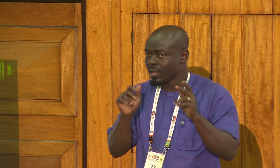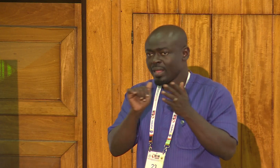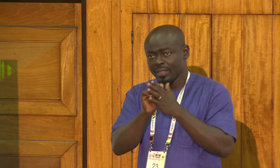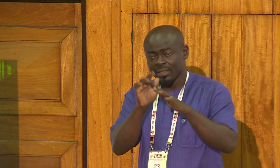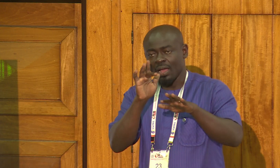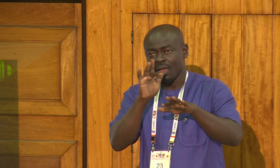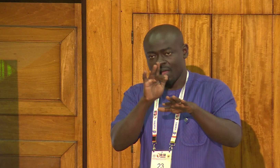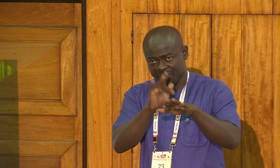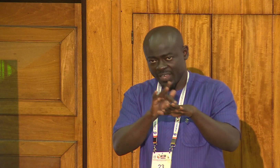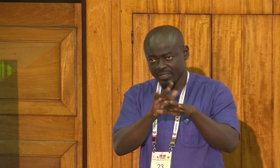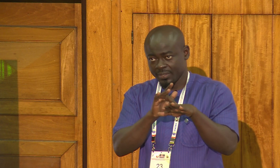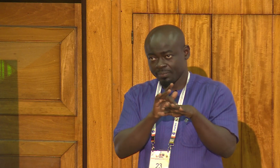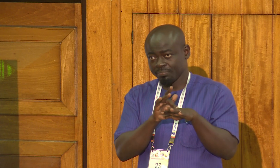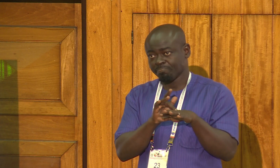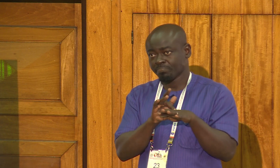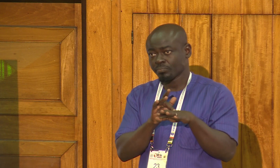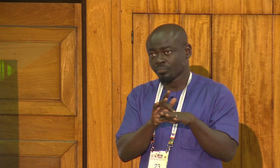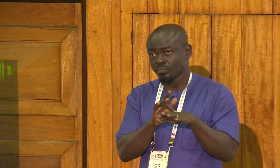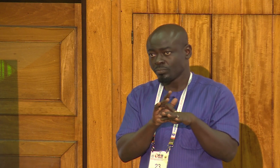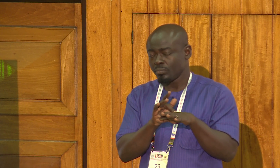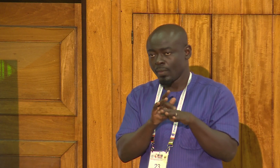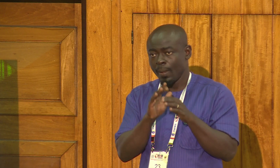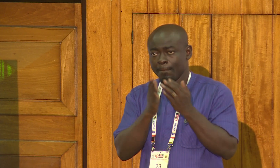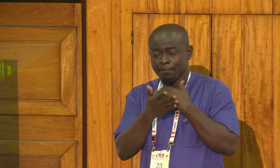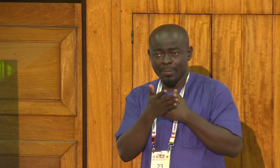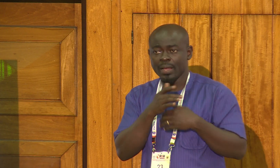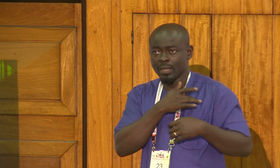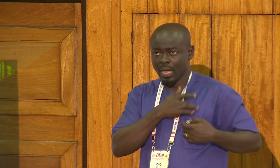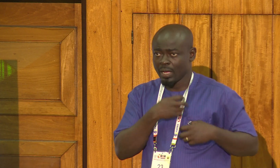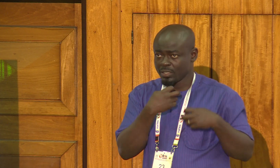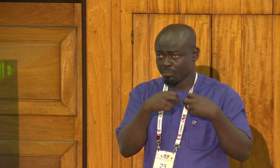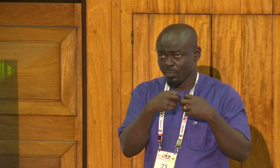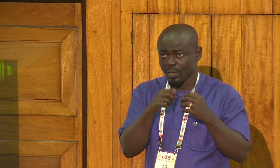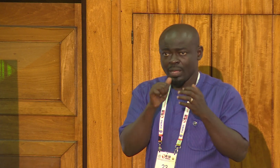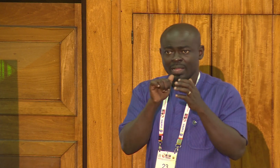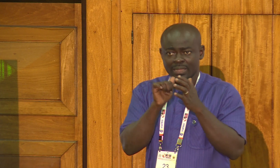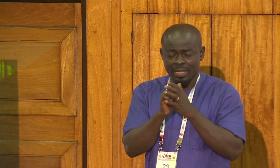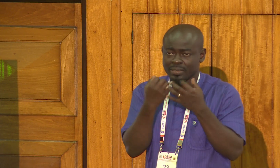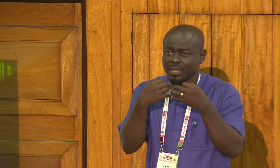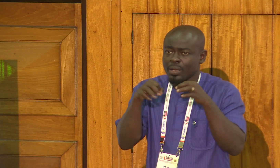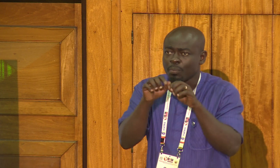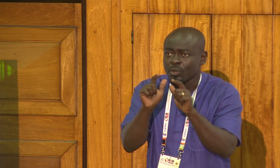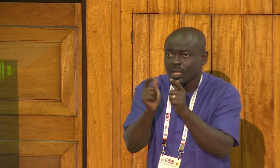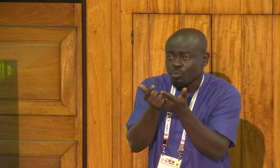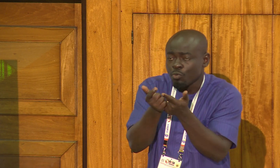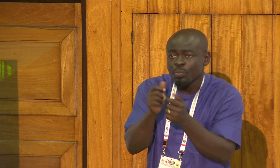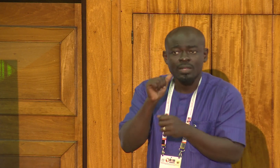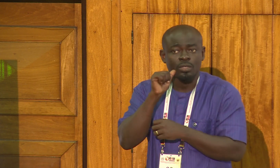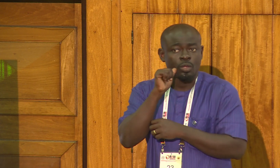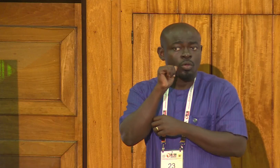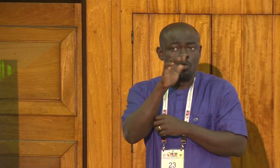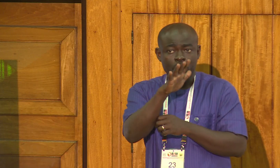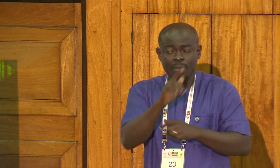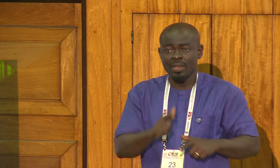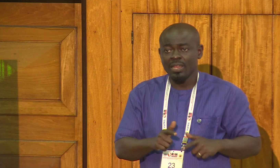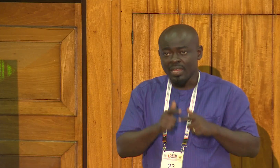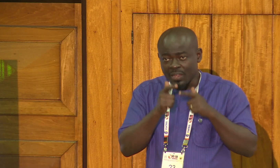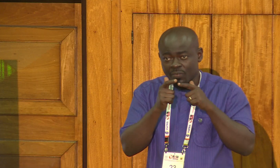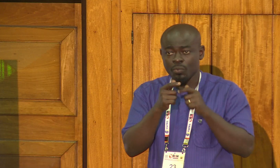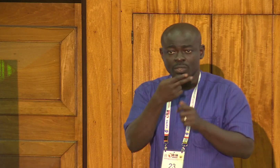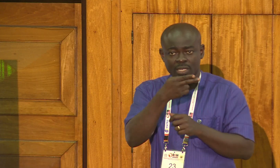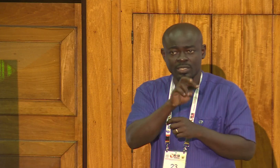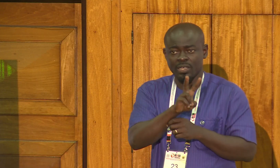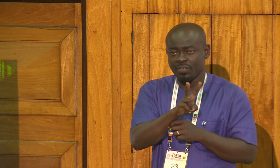affected by cardiometabolic. This is a key population. These are women who are living with HIV and